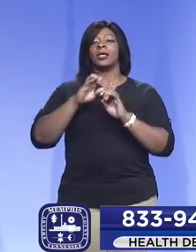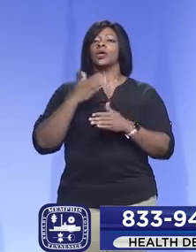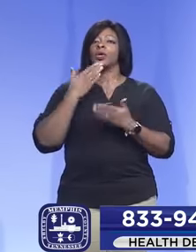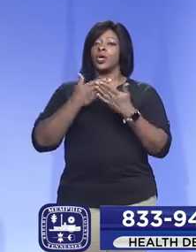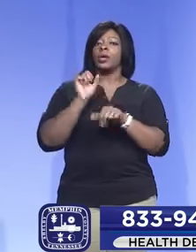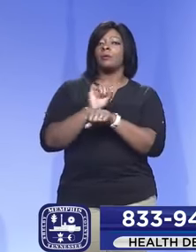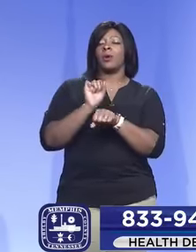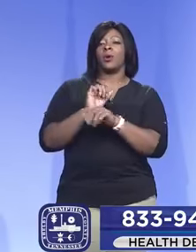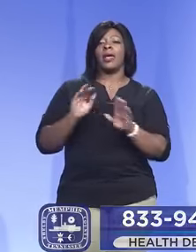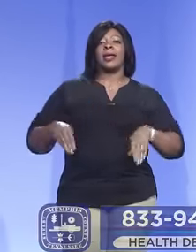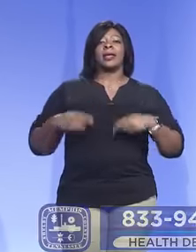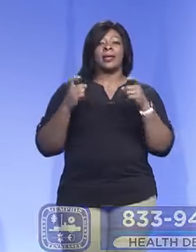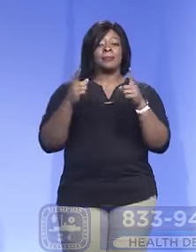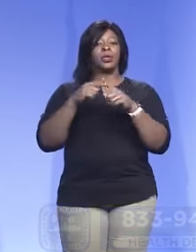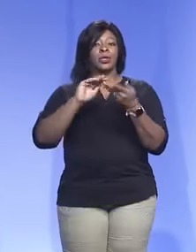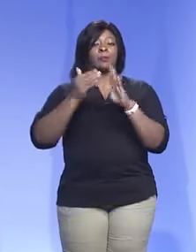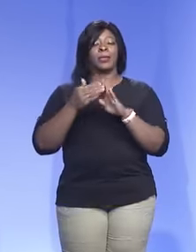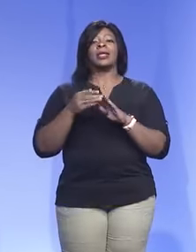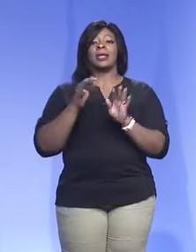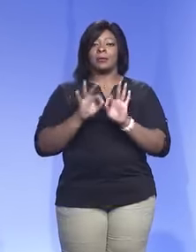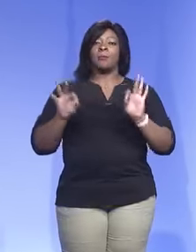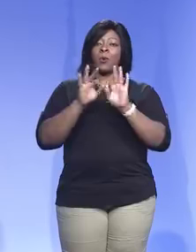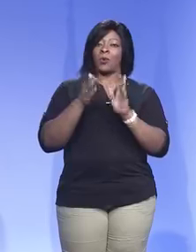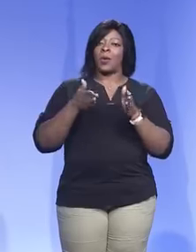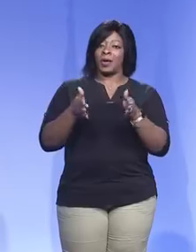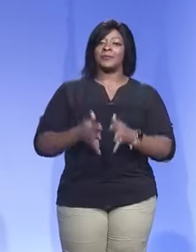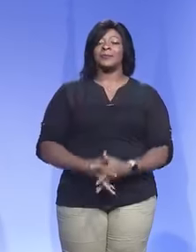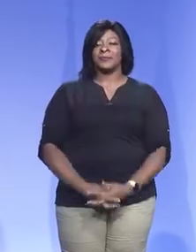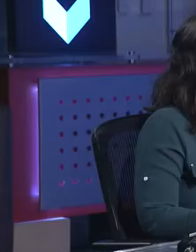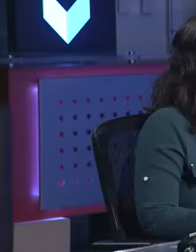employment and give back to the community in a meaningful way.